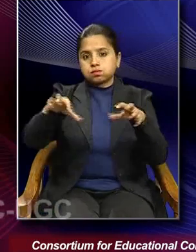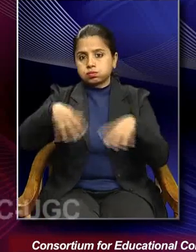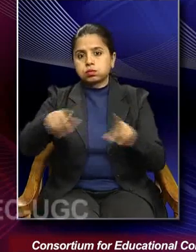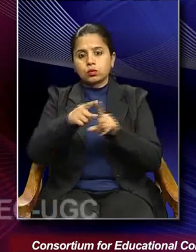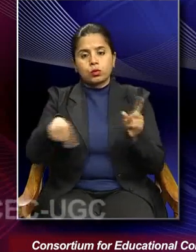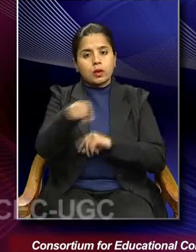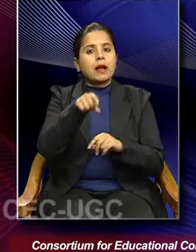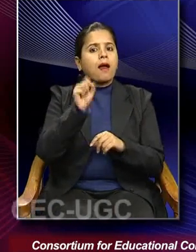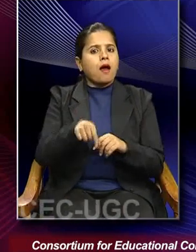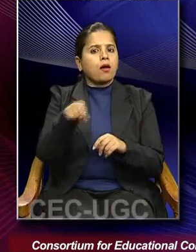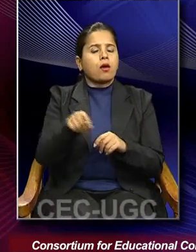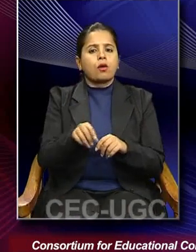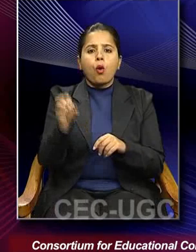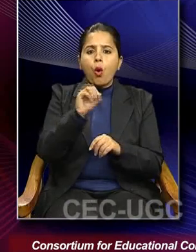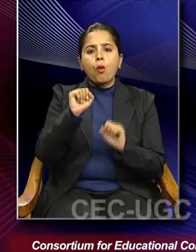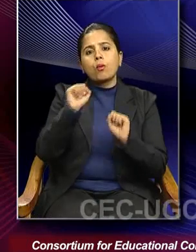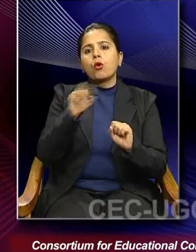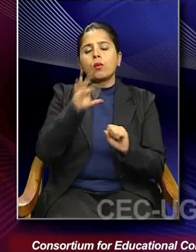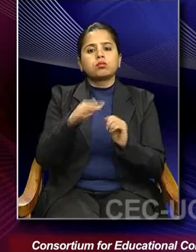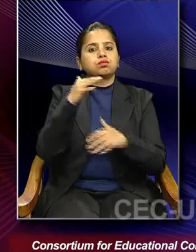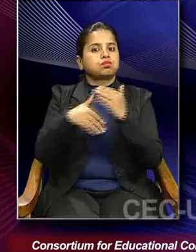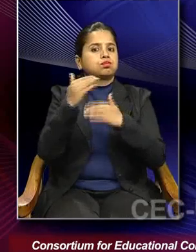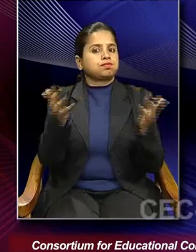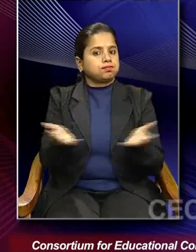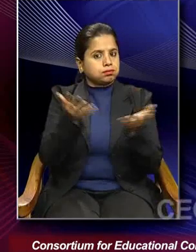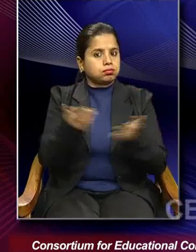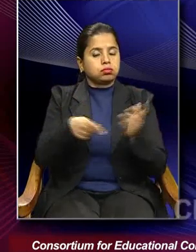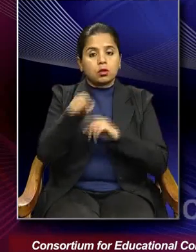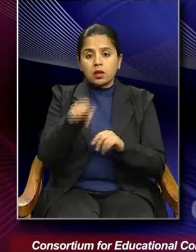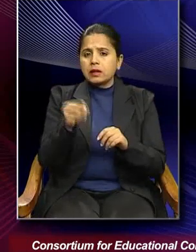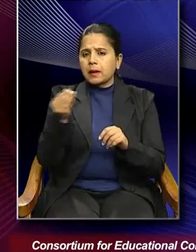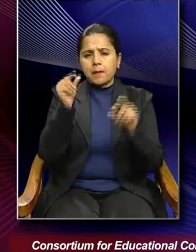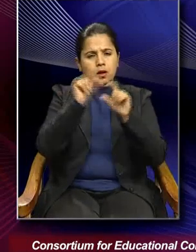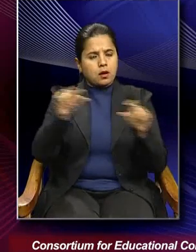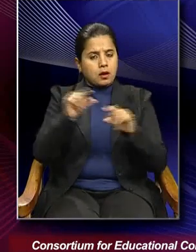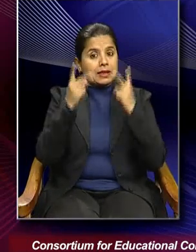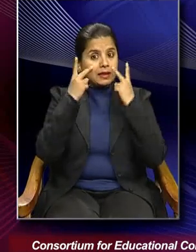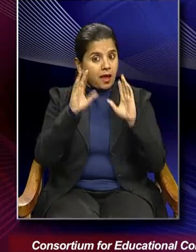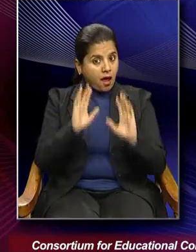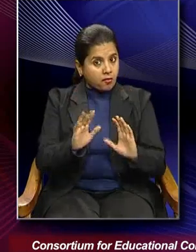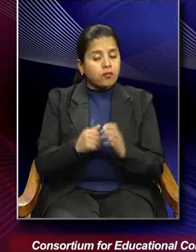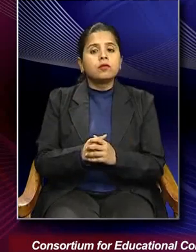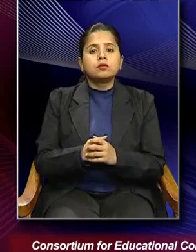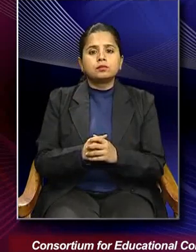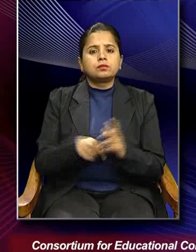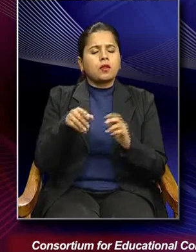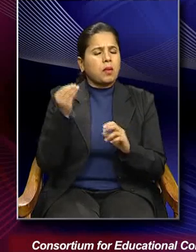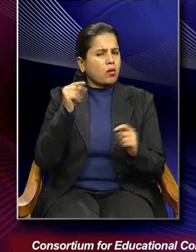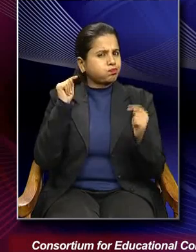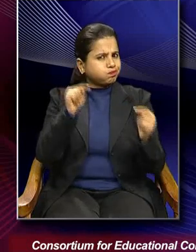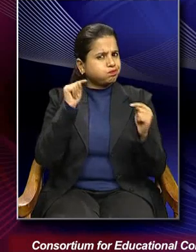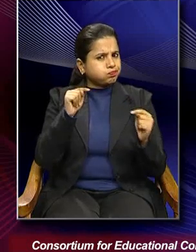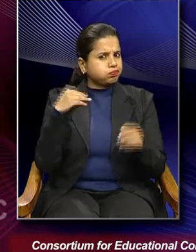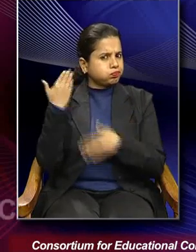leads to optimal welfare state. So this is the underlying fact and underlying argument behind